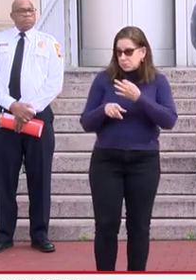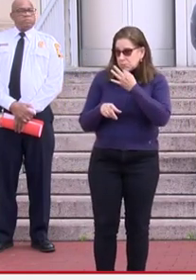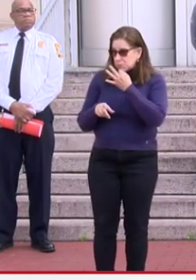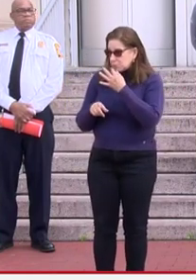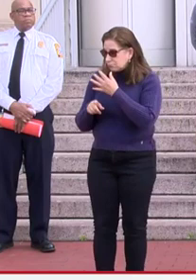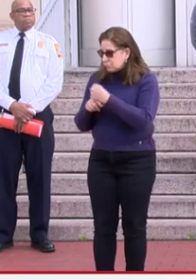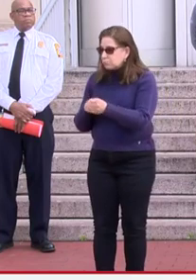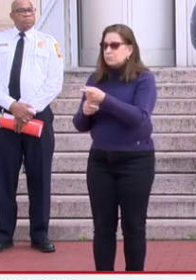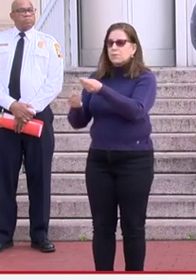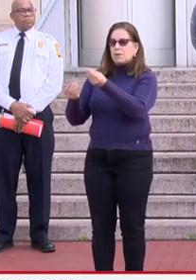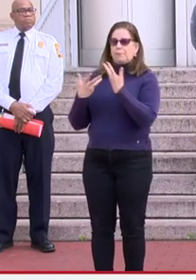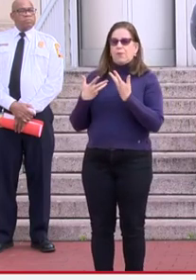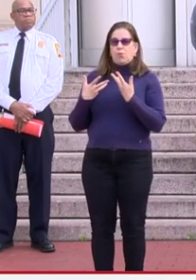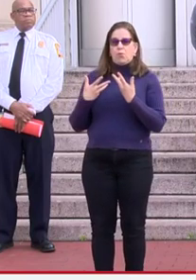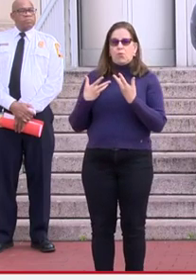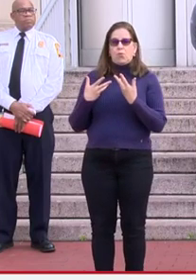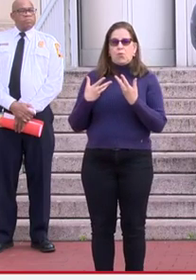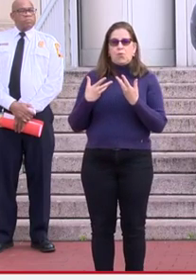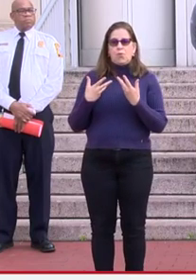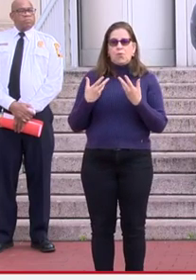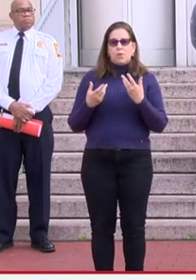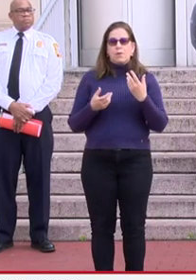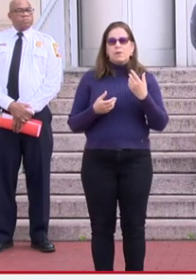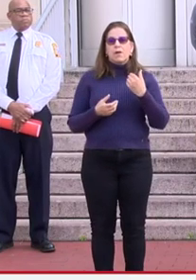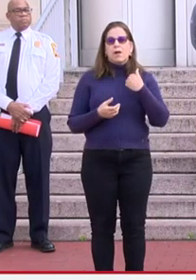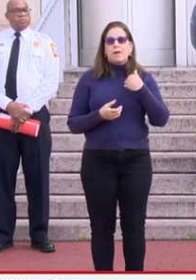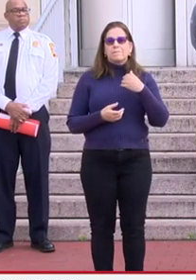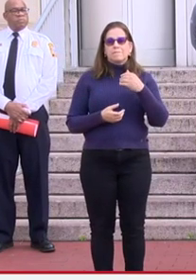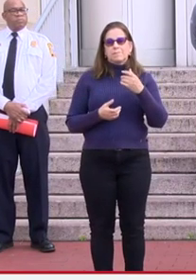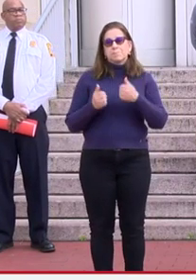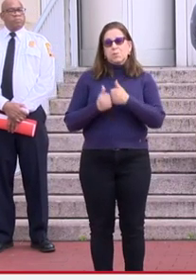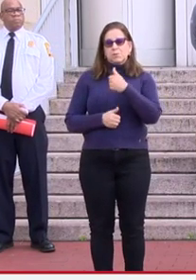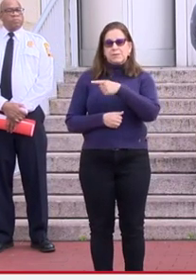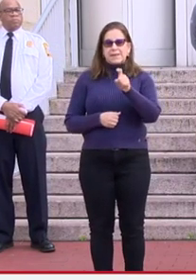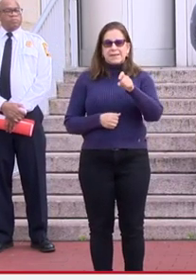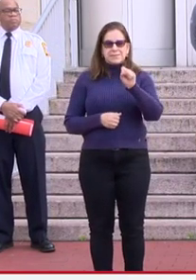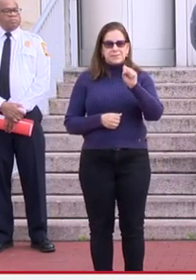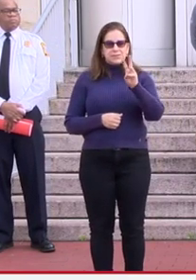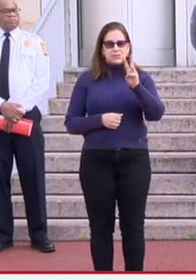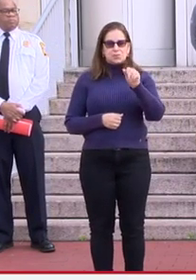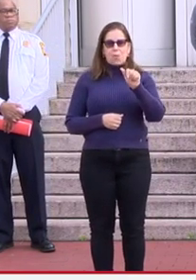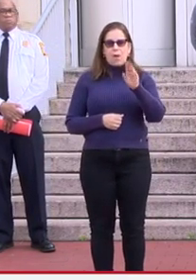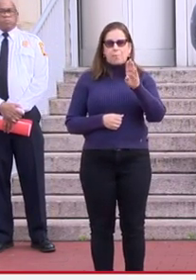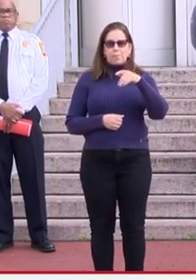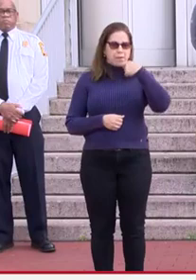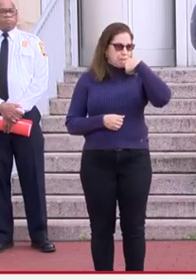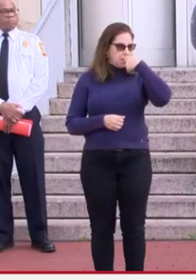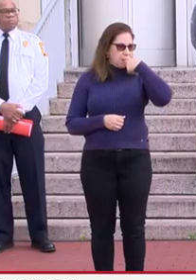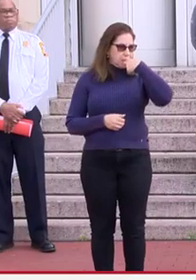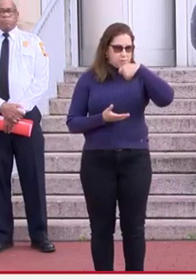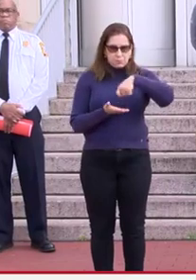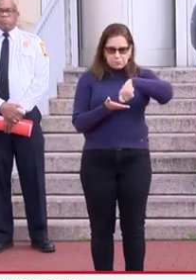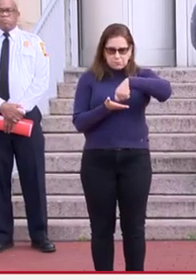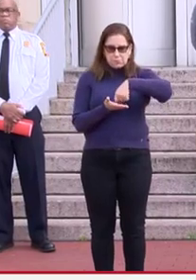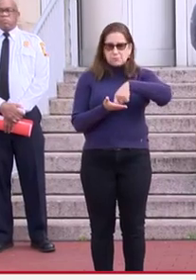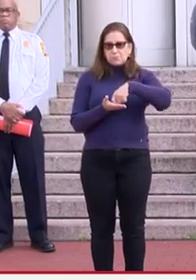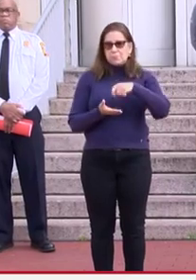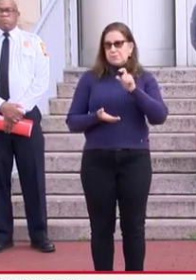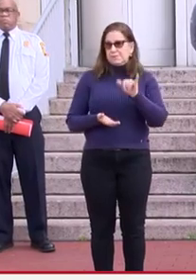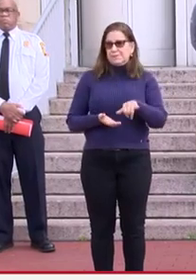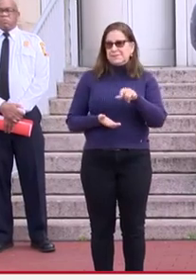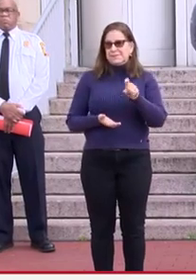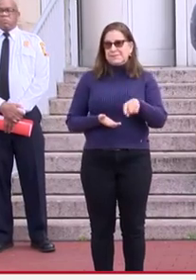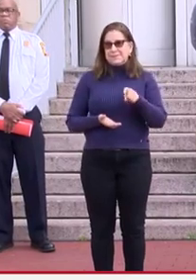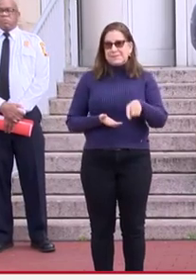for more of the swabs and things of that nature. So we'll be leaning forward and making those requests as well. Yes, in terms